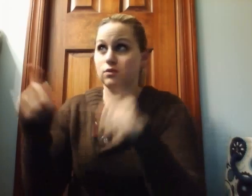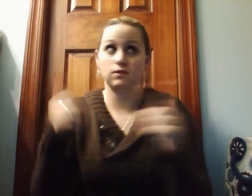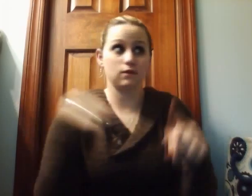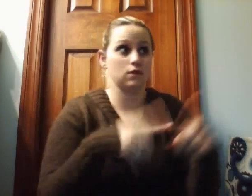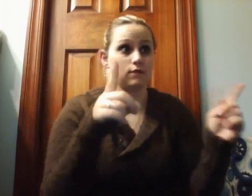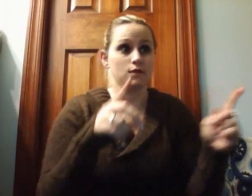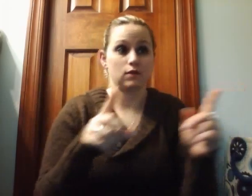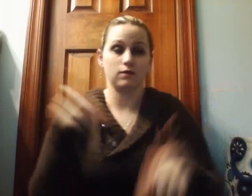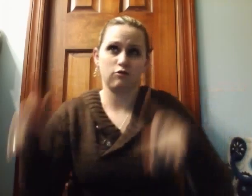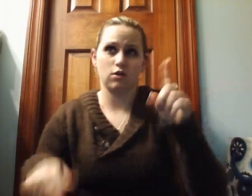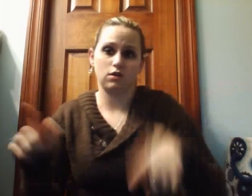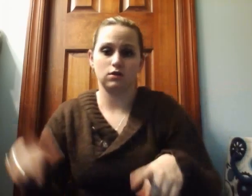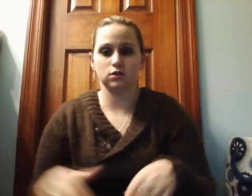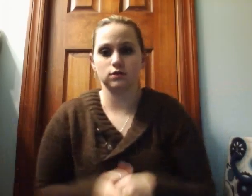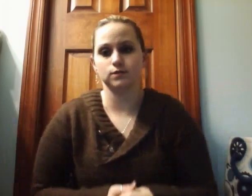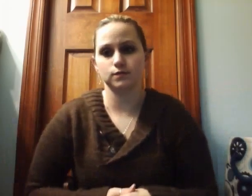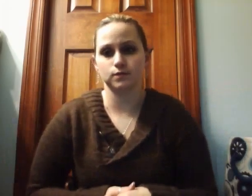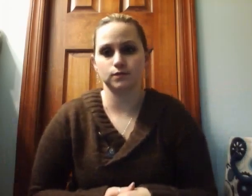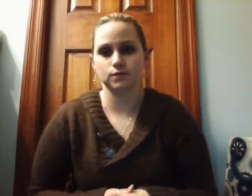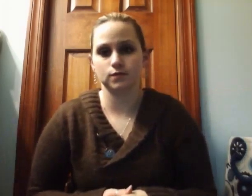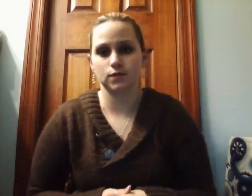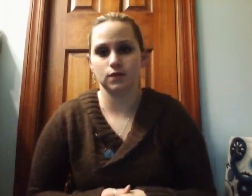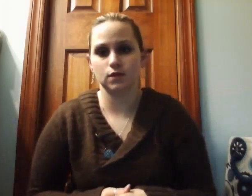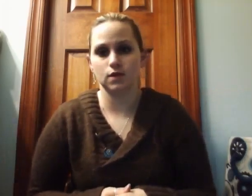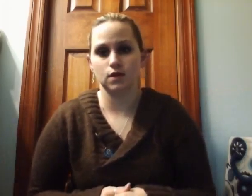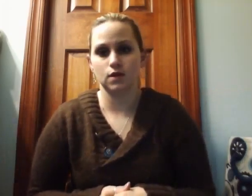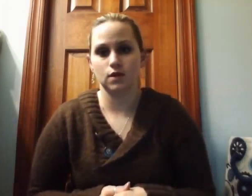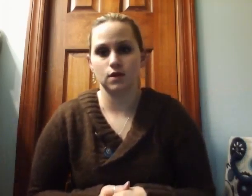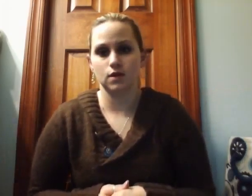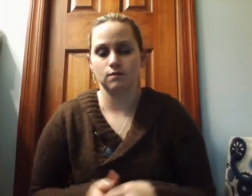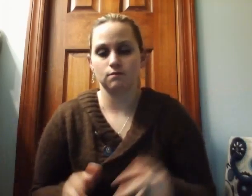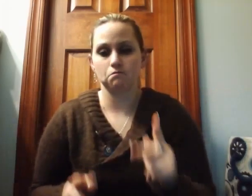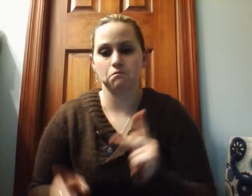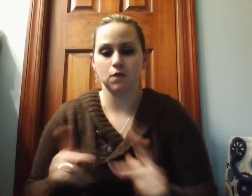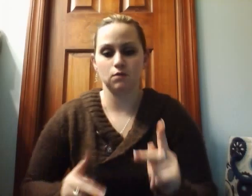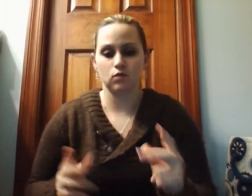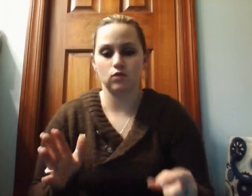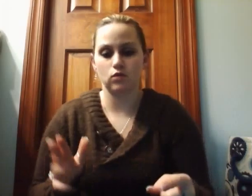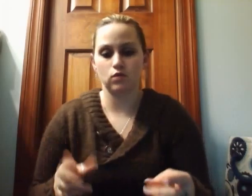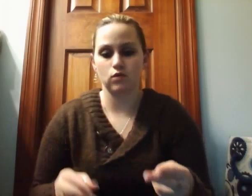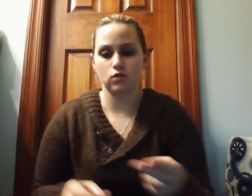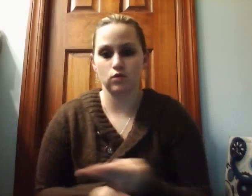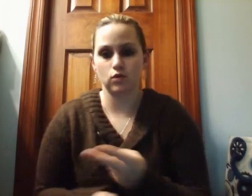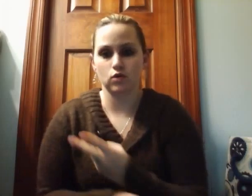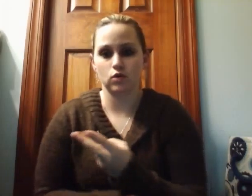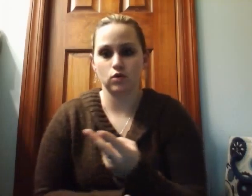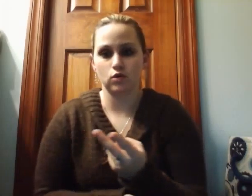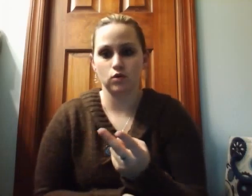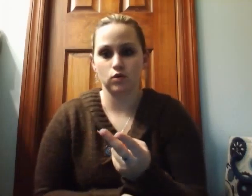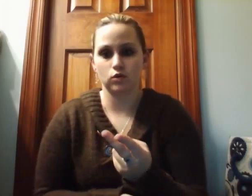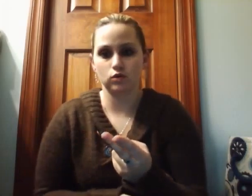that everybody's going to need wide portage paths or paved portage paths or ultralight canoes or whatever.